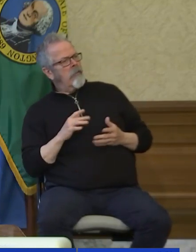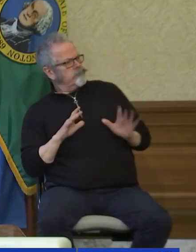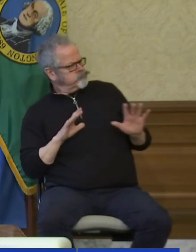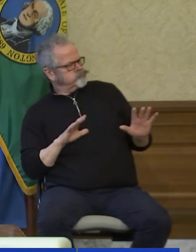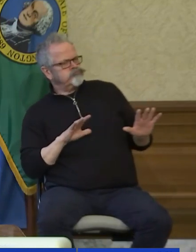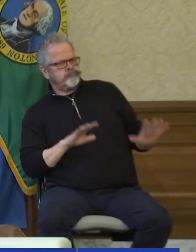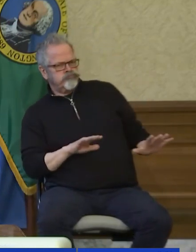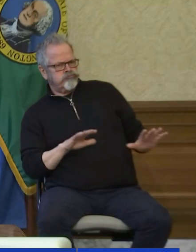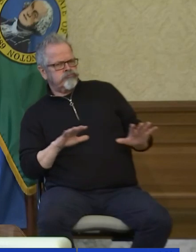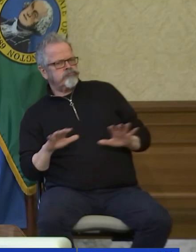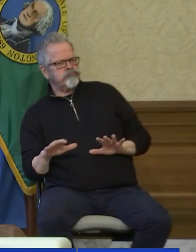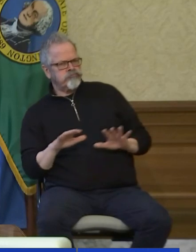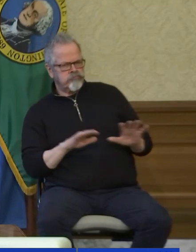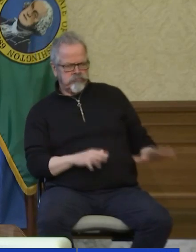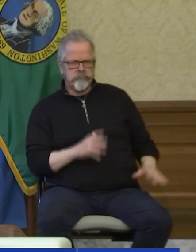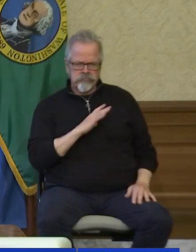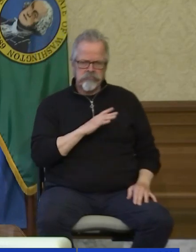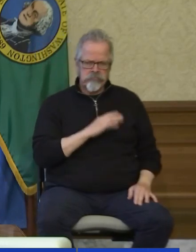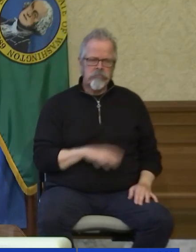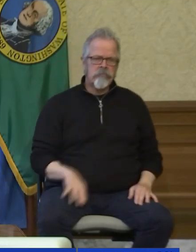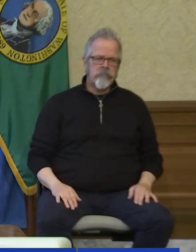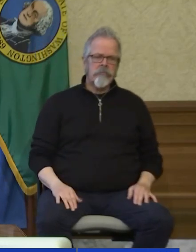comes from Jim with the Spokesman Review.